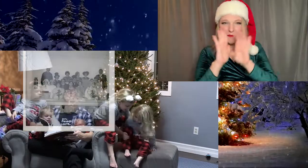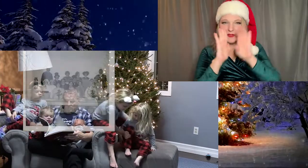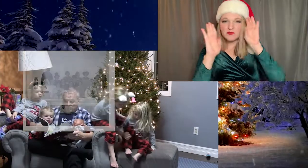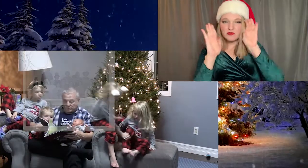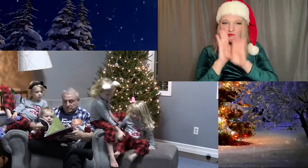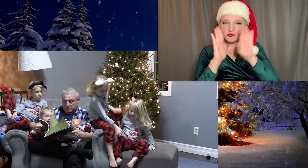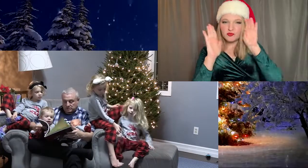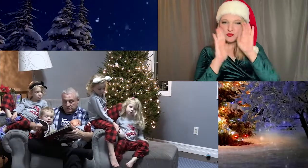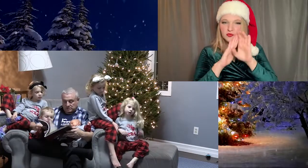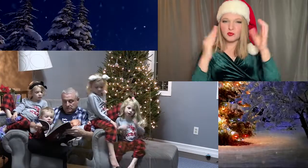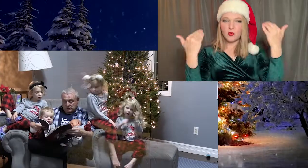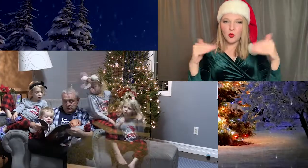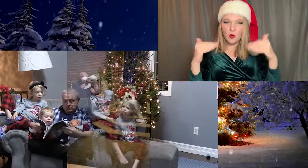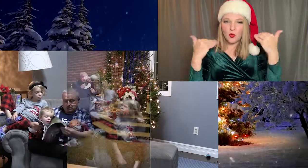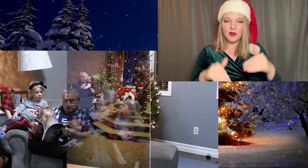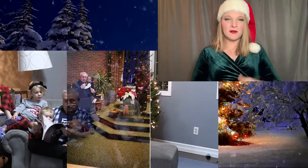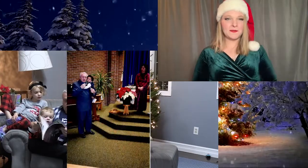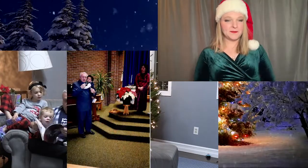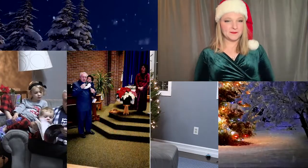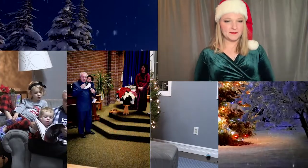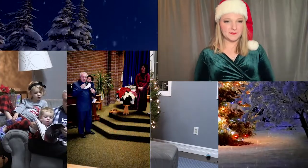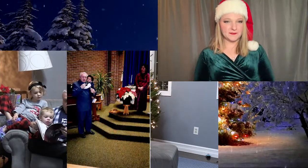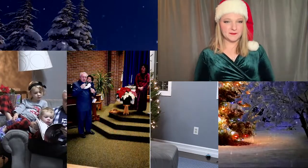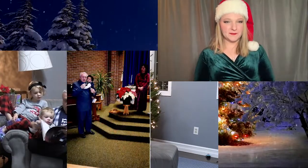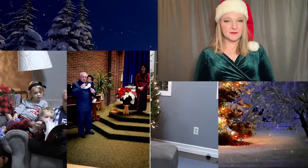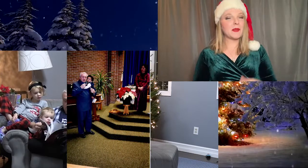And you see all the pictures?